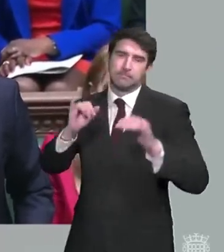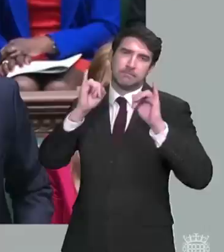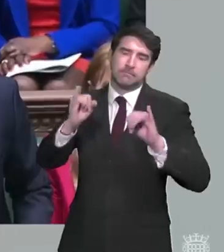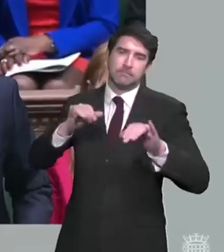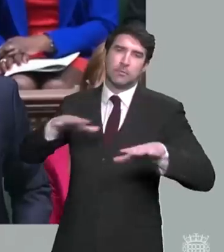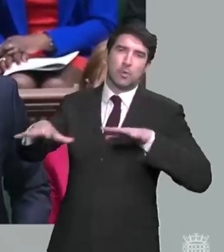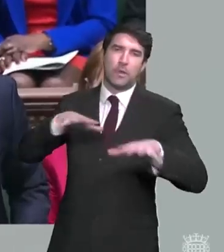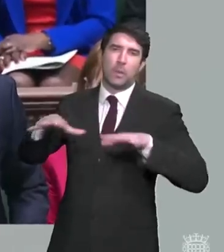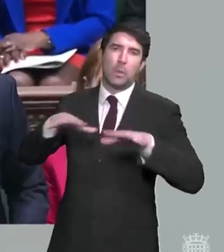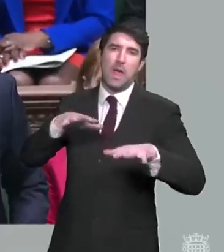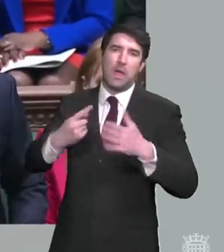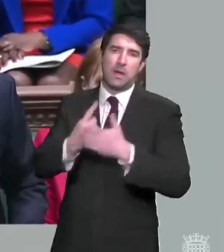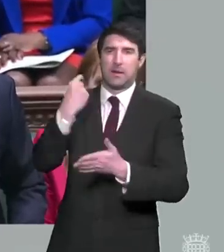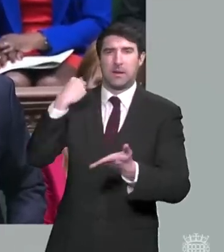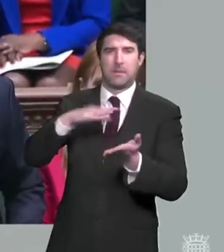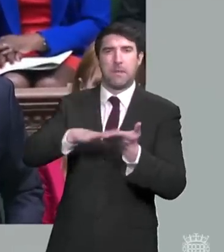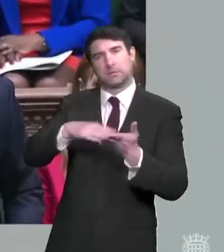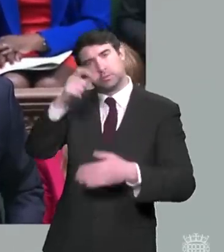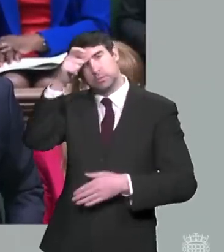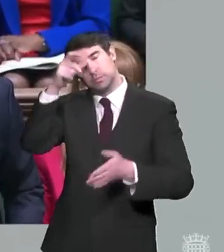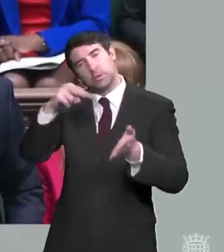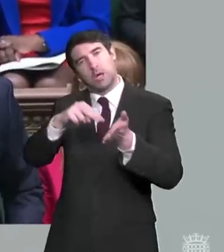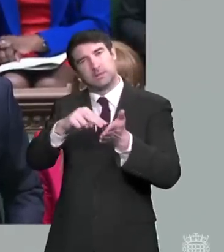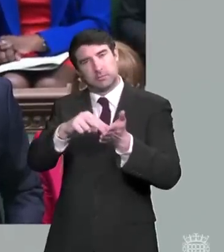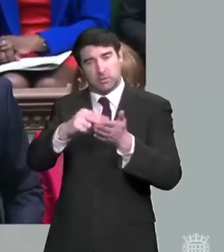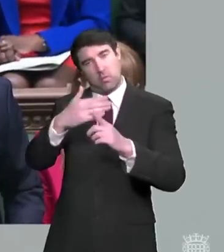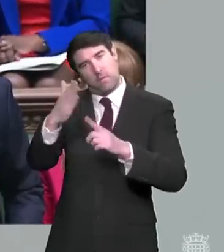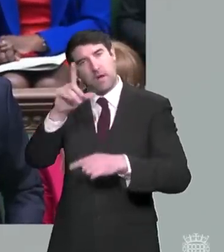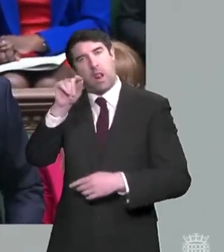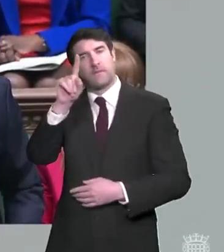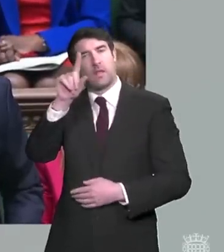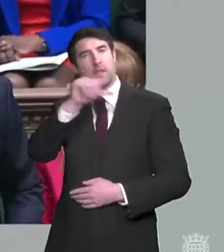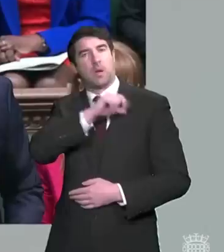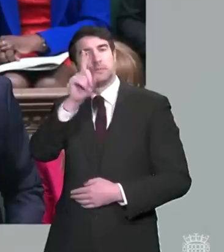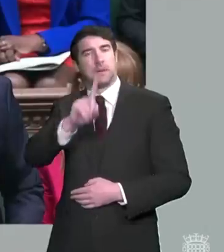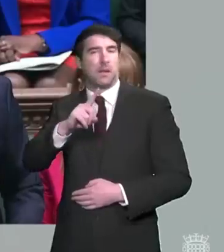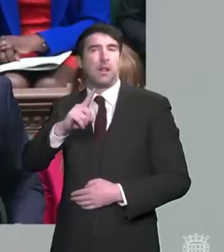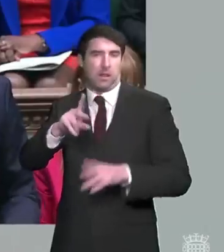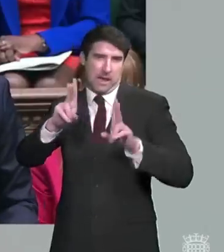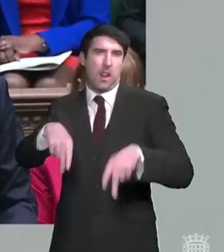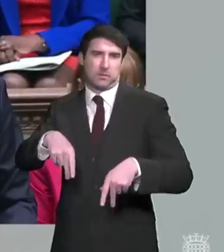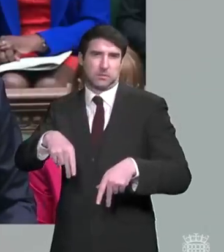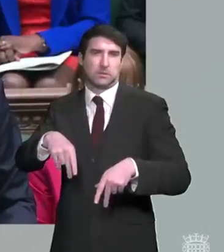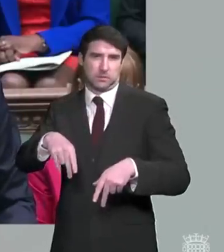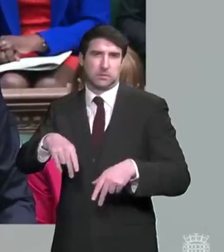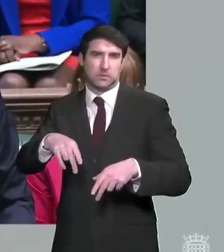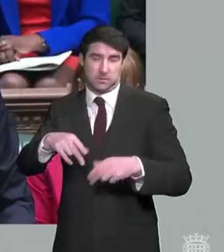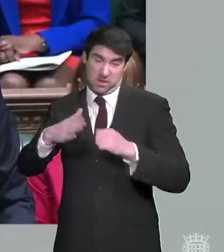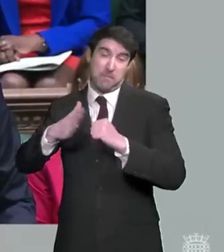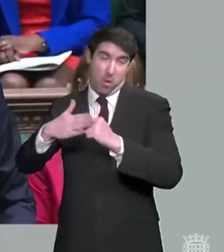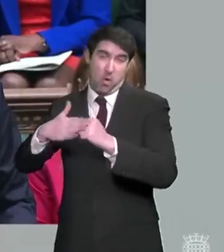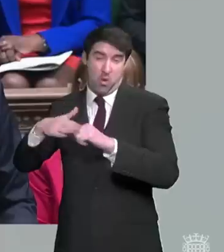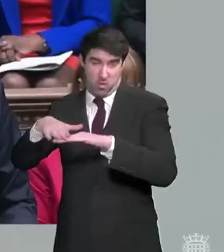in Turkey and Syria, and that number is sadly rising. And I know many families here in the UK will be